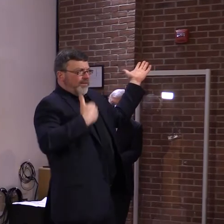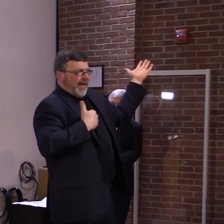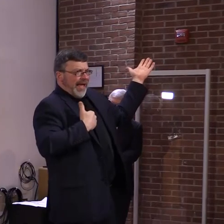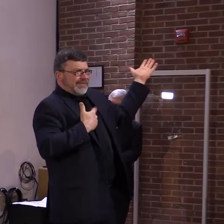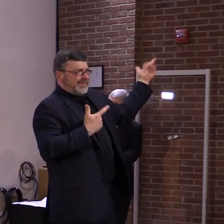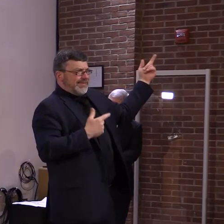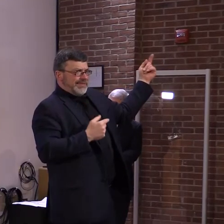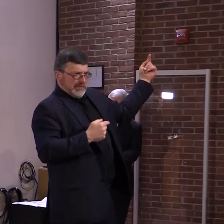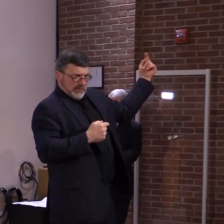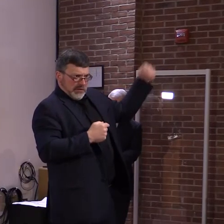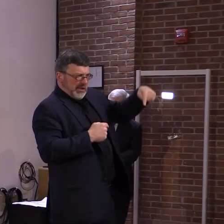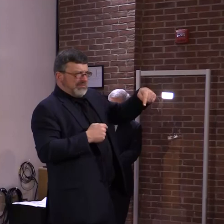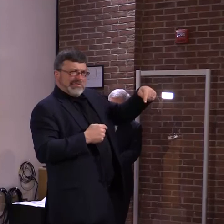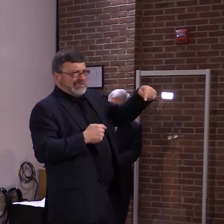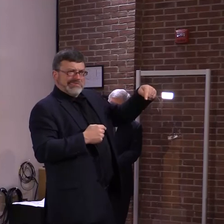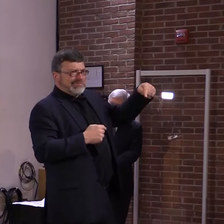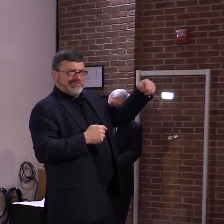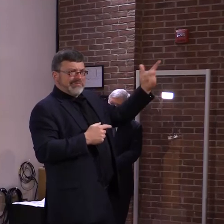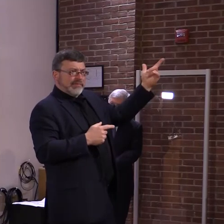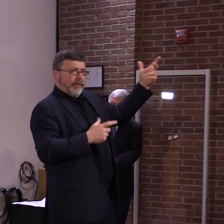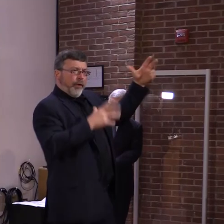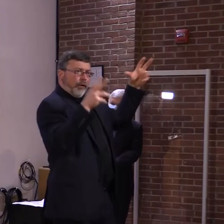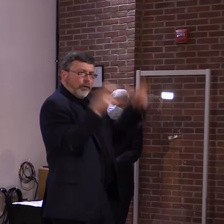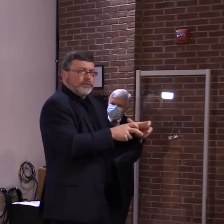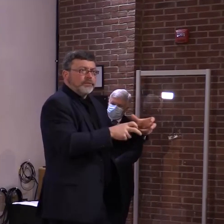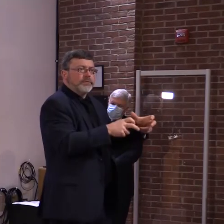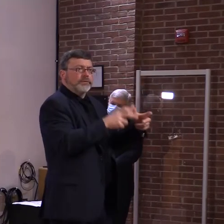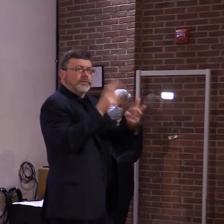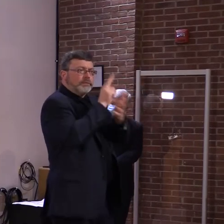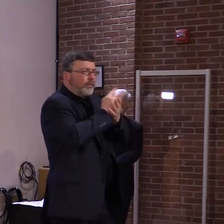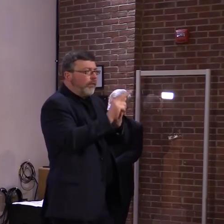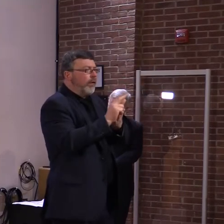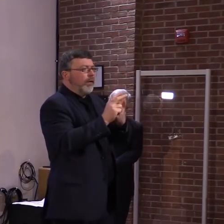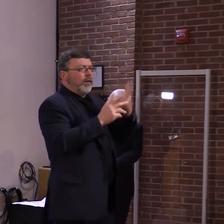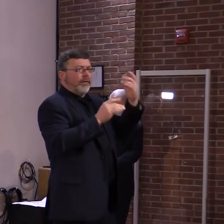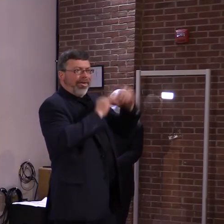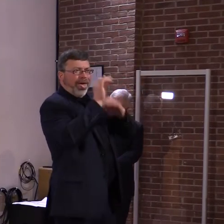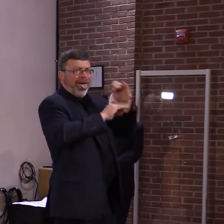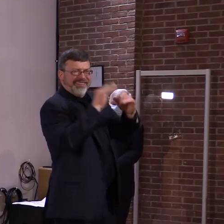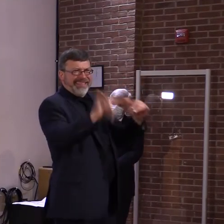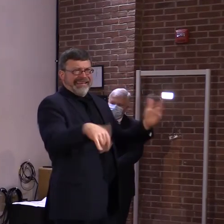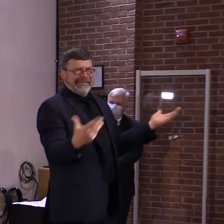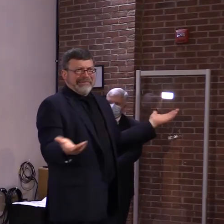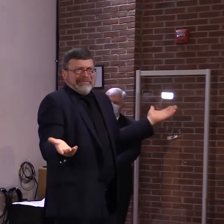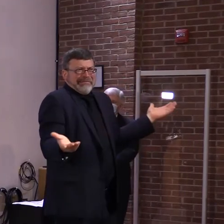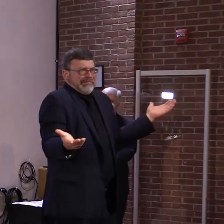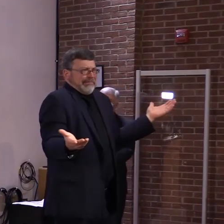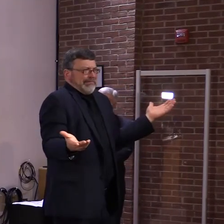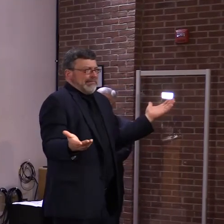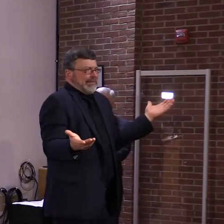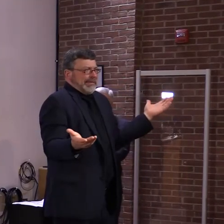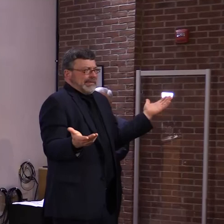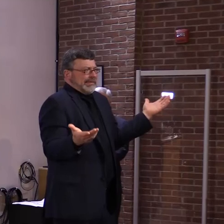test within 3 days of arrival. So I believe that they will.